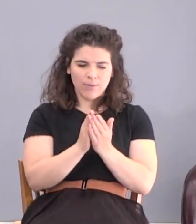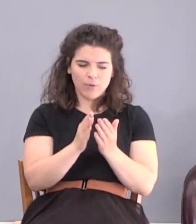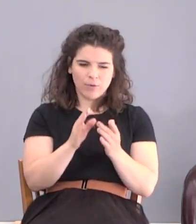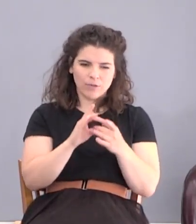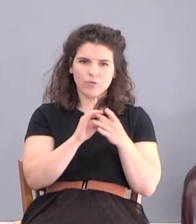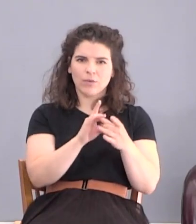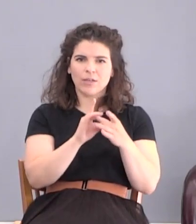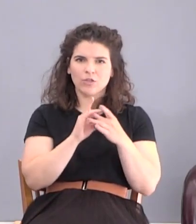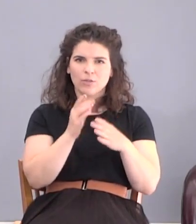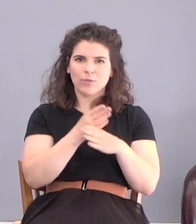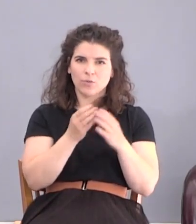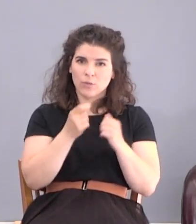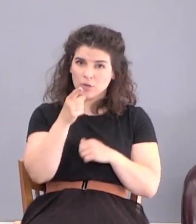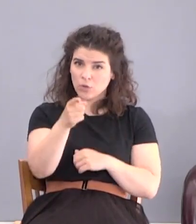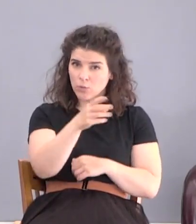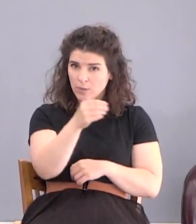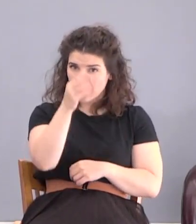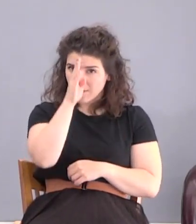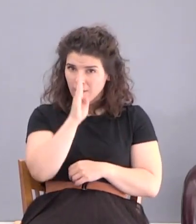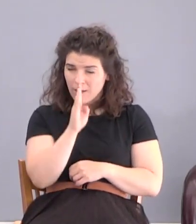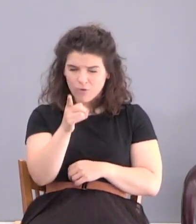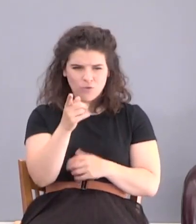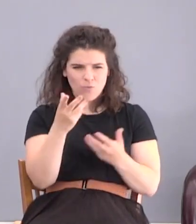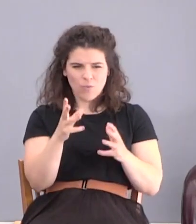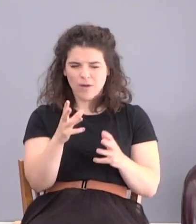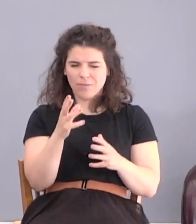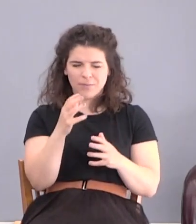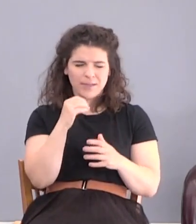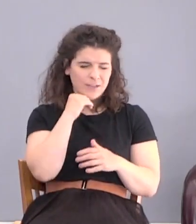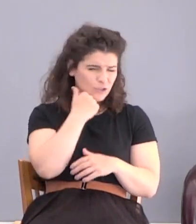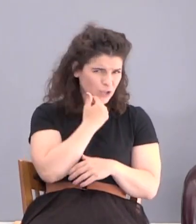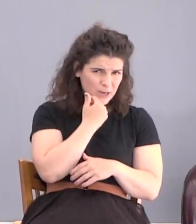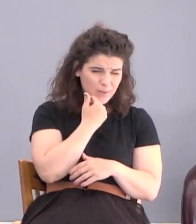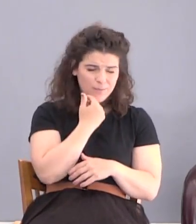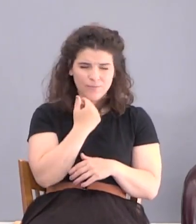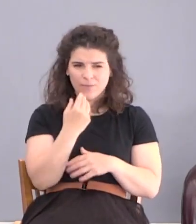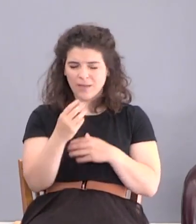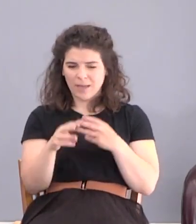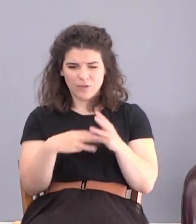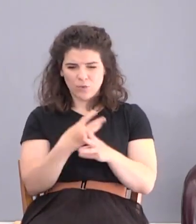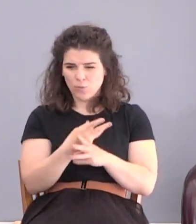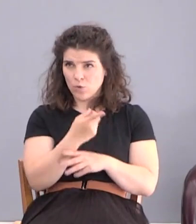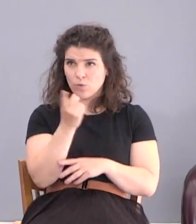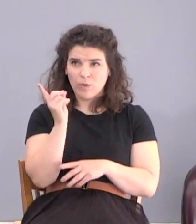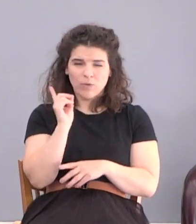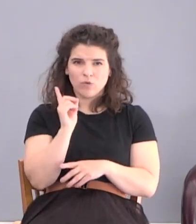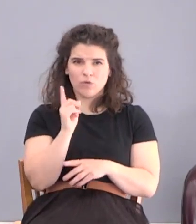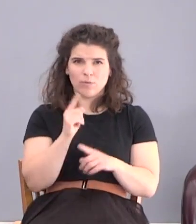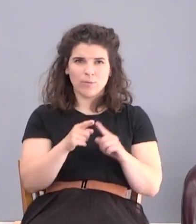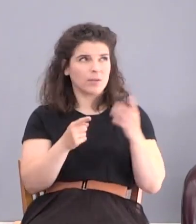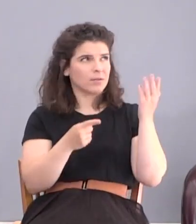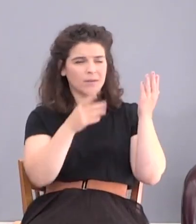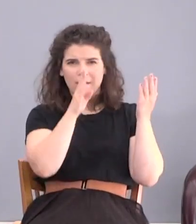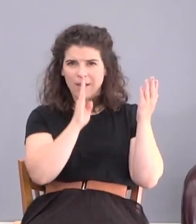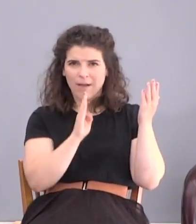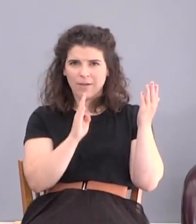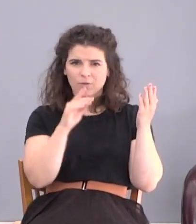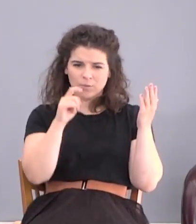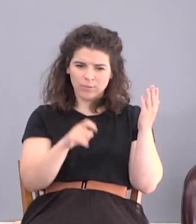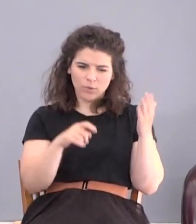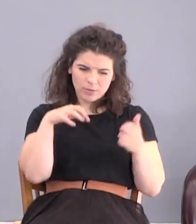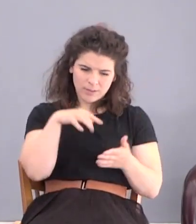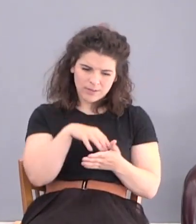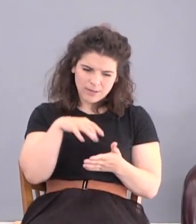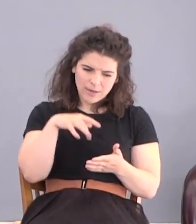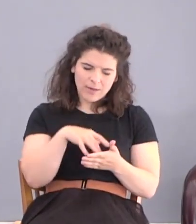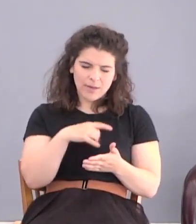you and God. And you don't want to be ashamed, not to the world around you, to God. So we're supposed to study